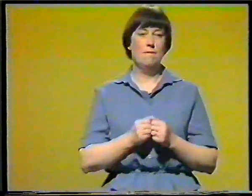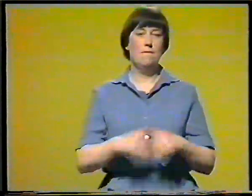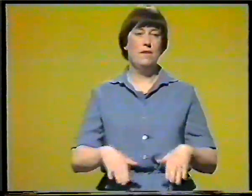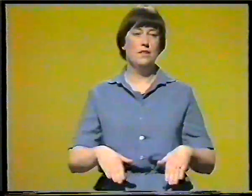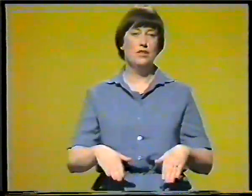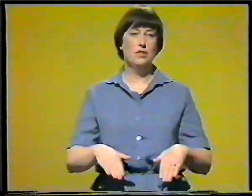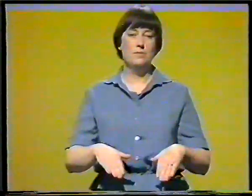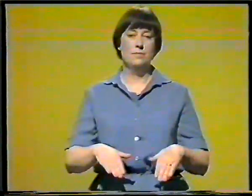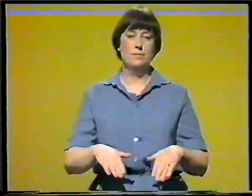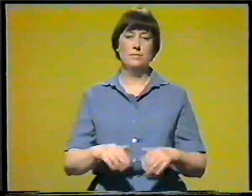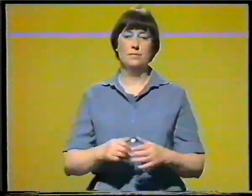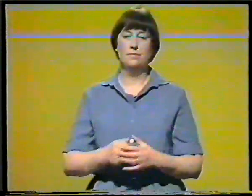Finish.